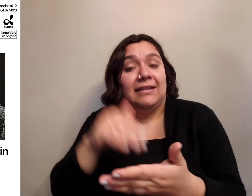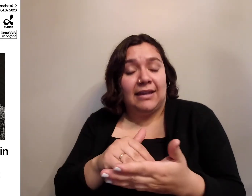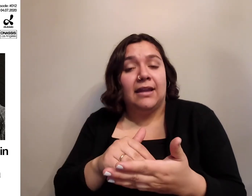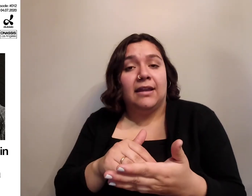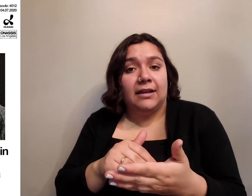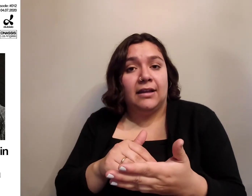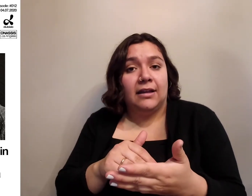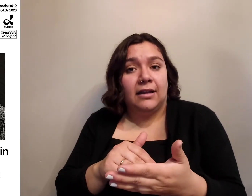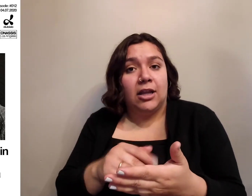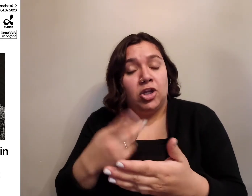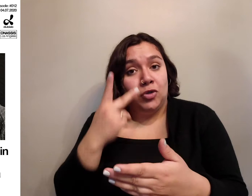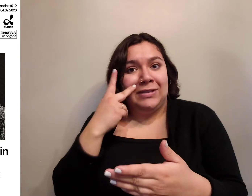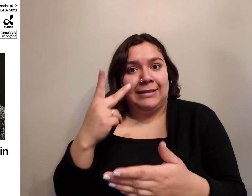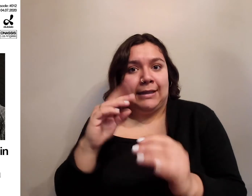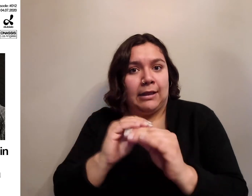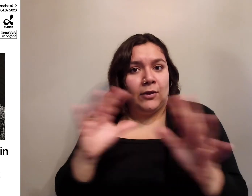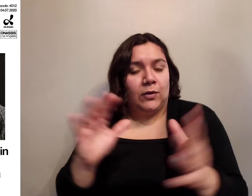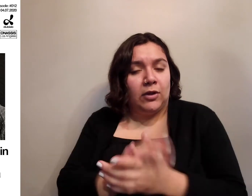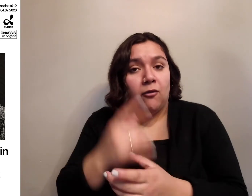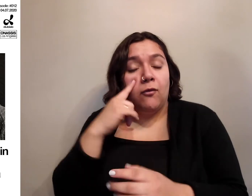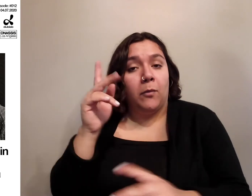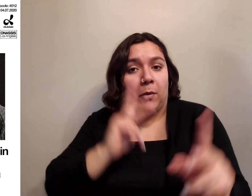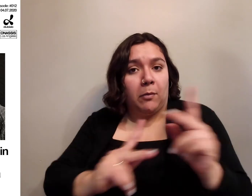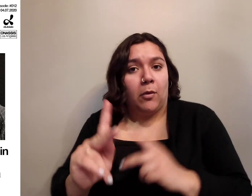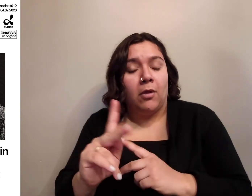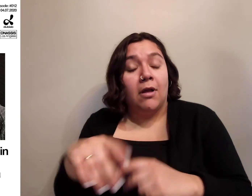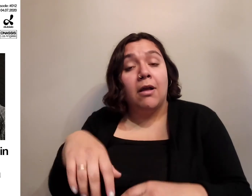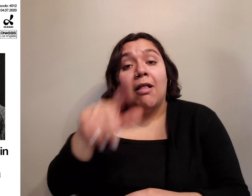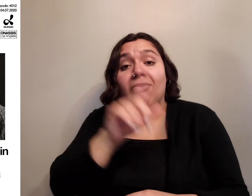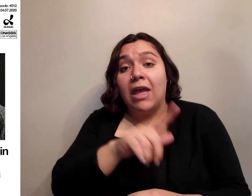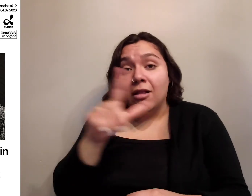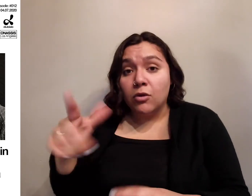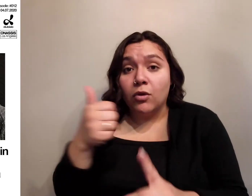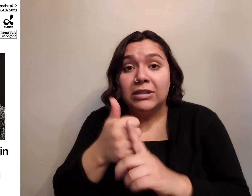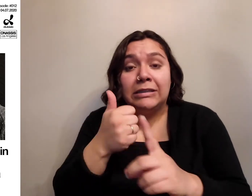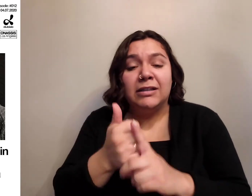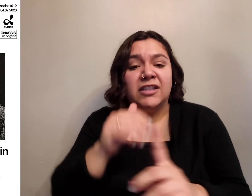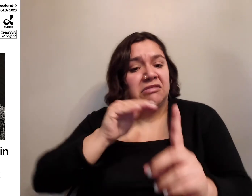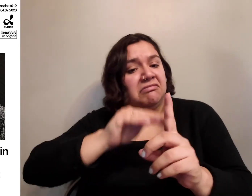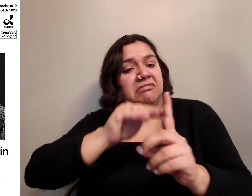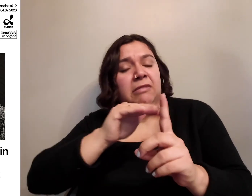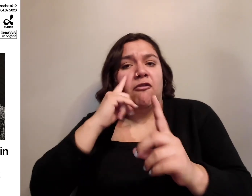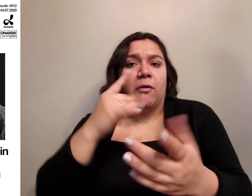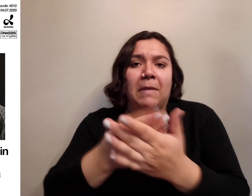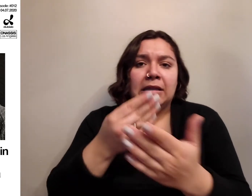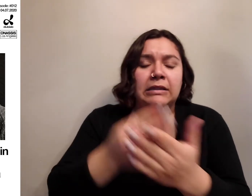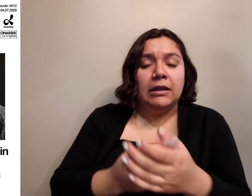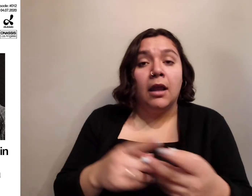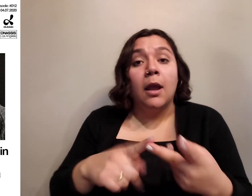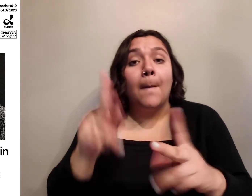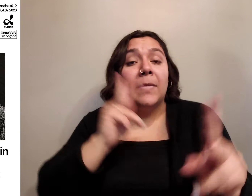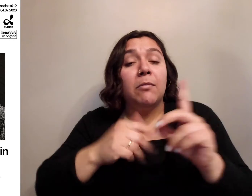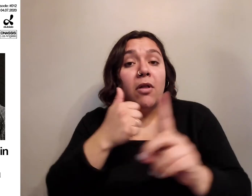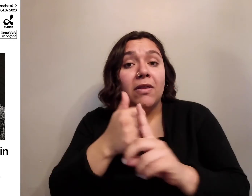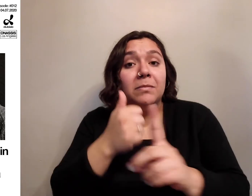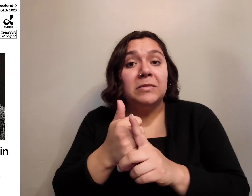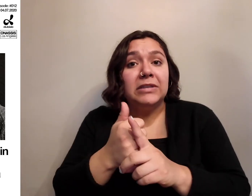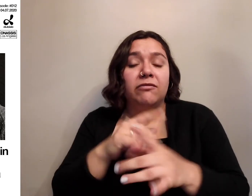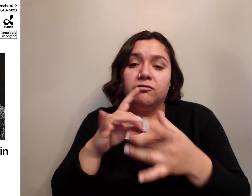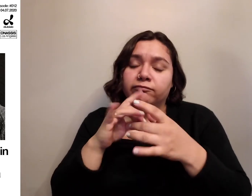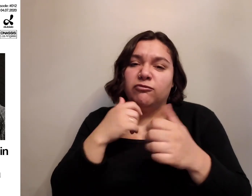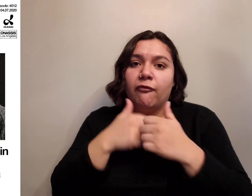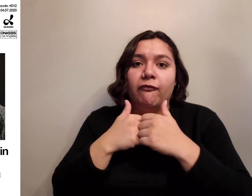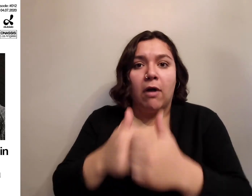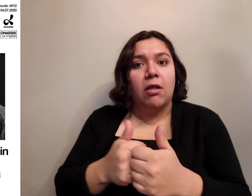vicious display for people, landlords that are hounding people who are under mandate to